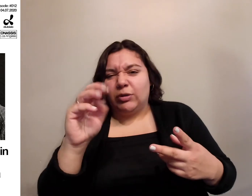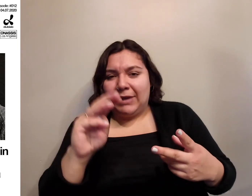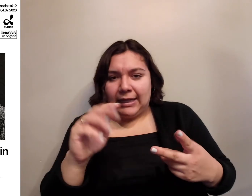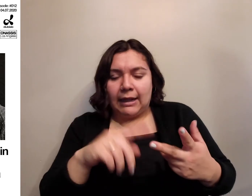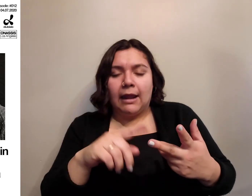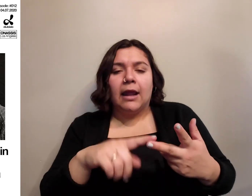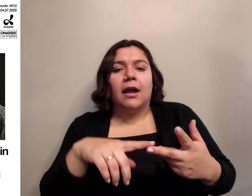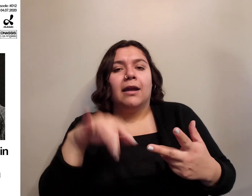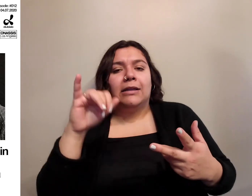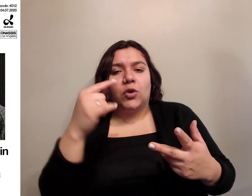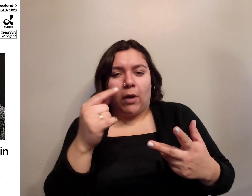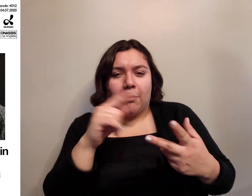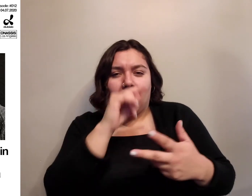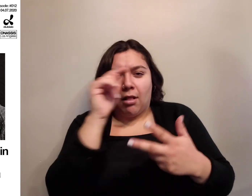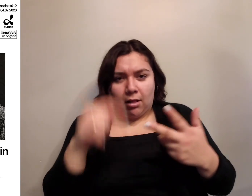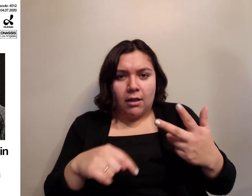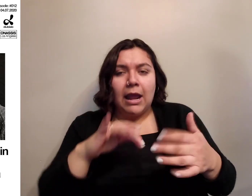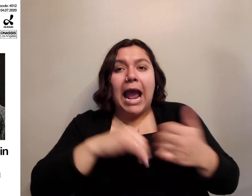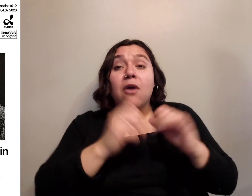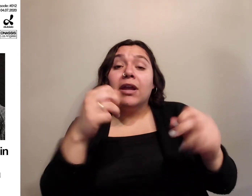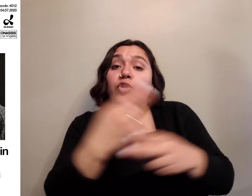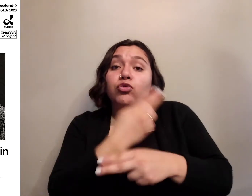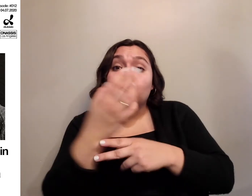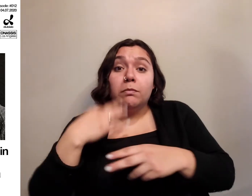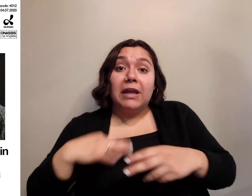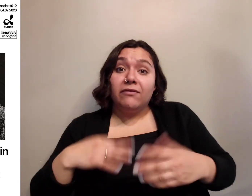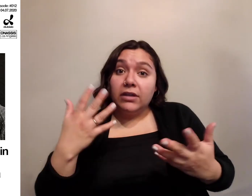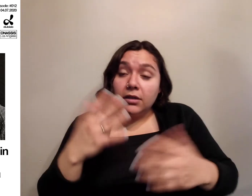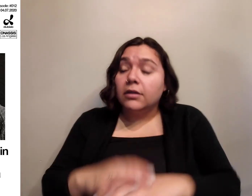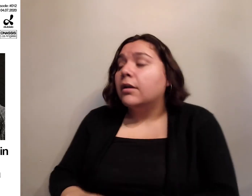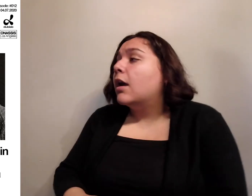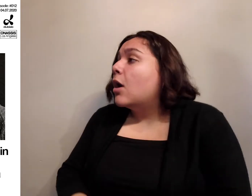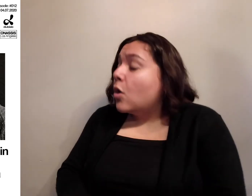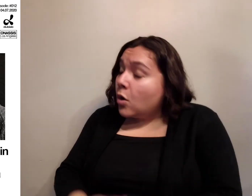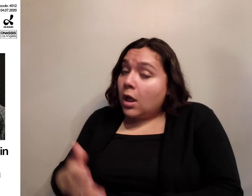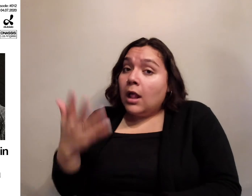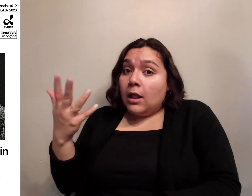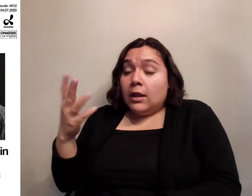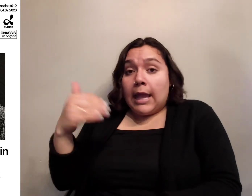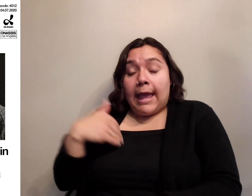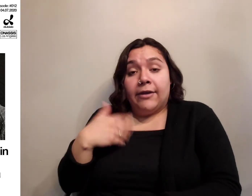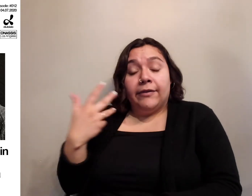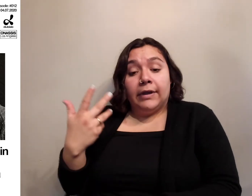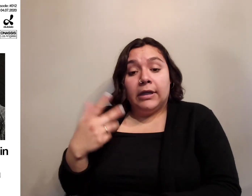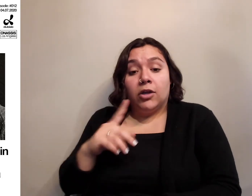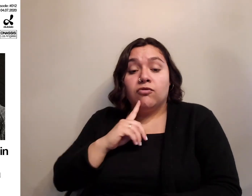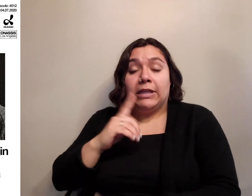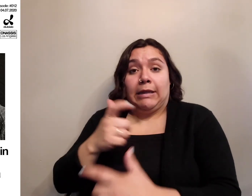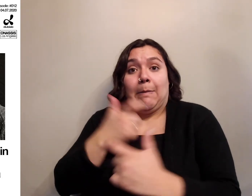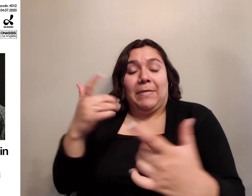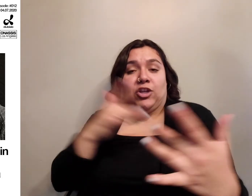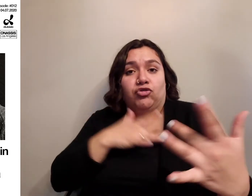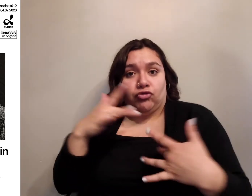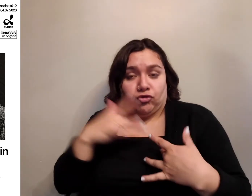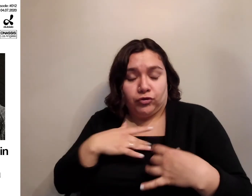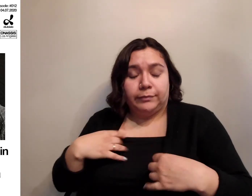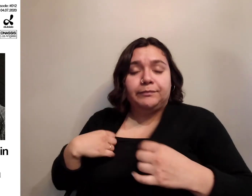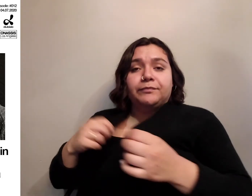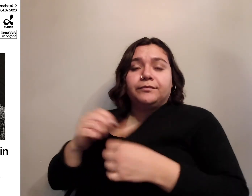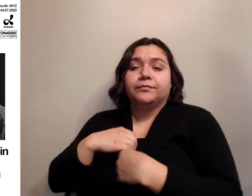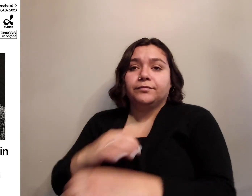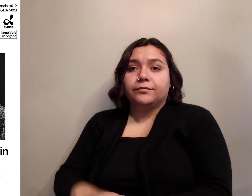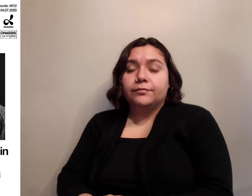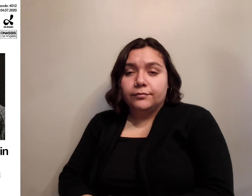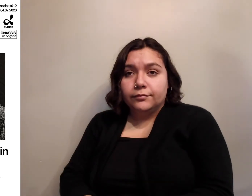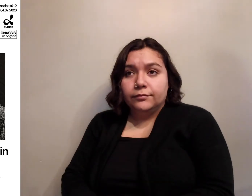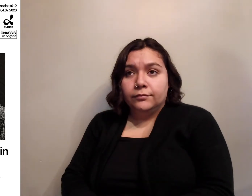might use them in a beneficial way. Well, there's an enormous concern, and I think